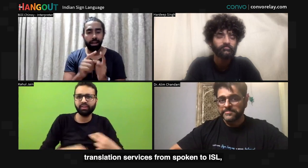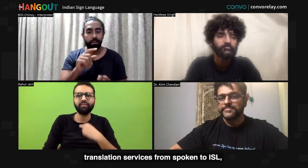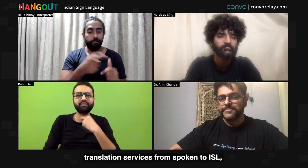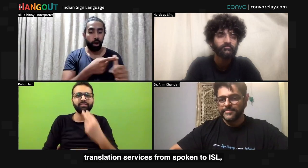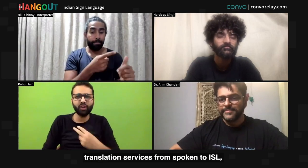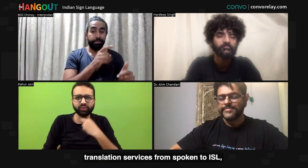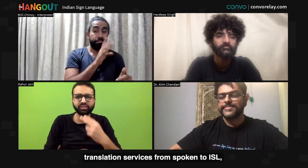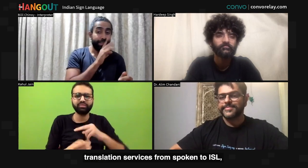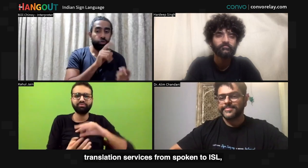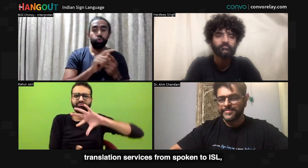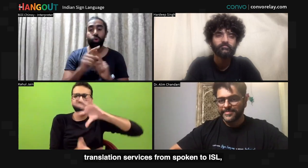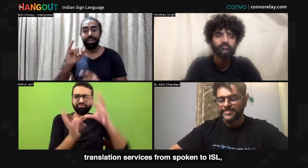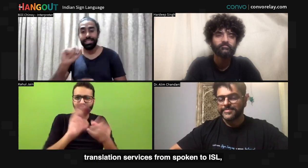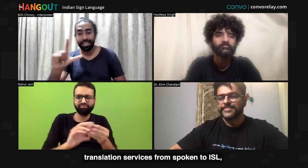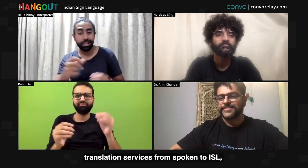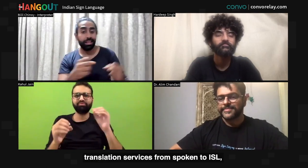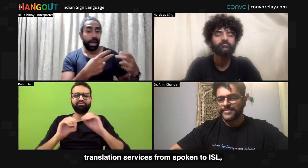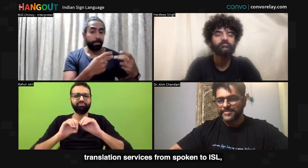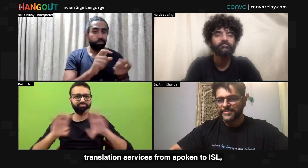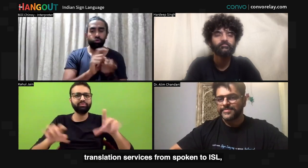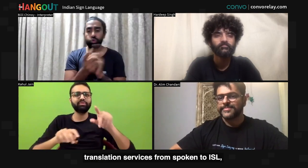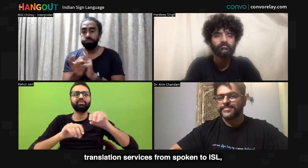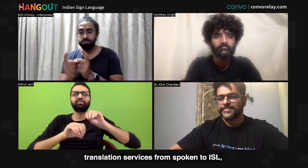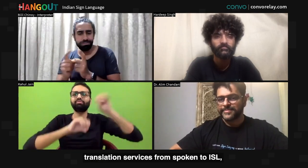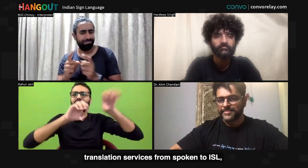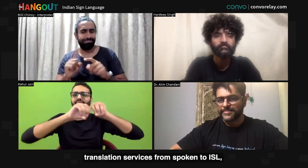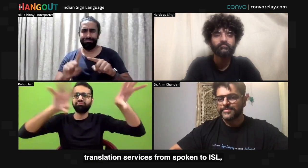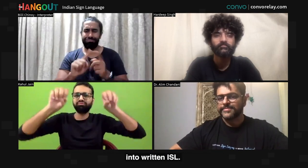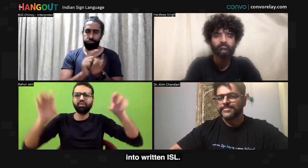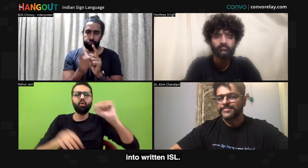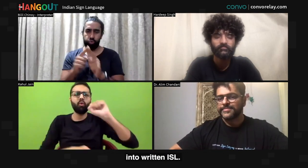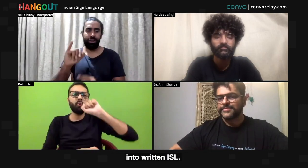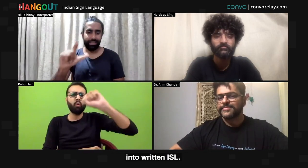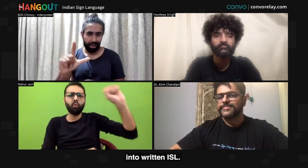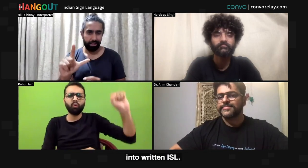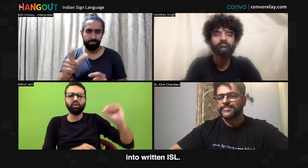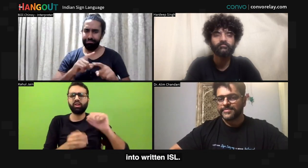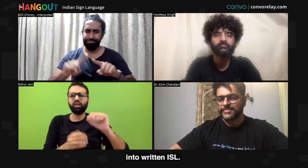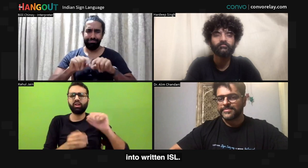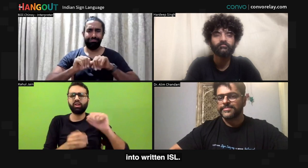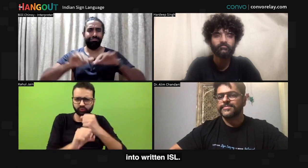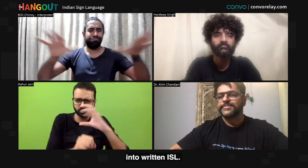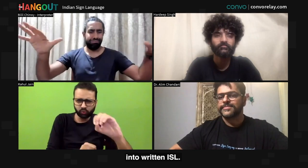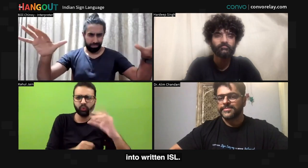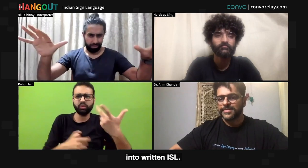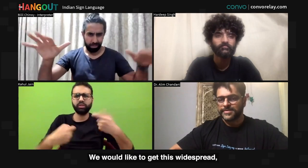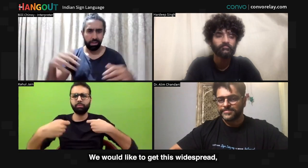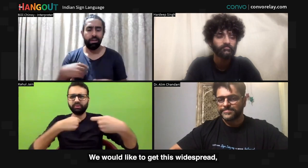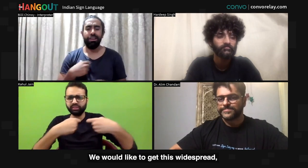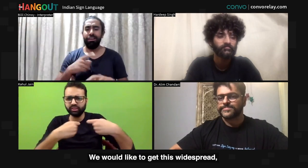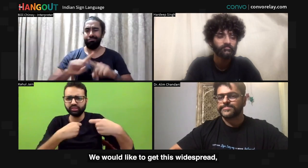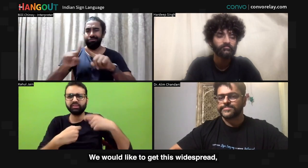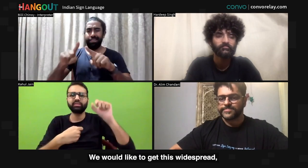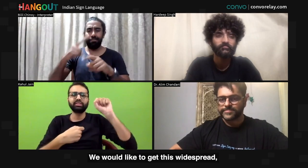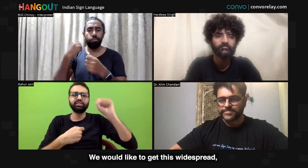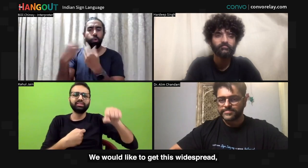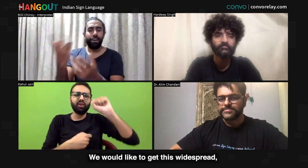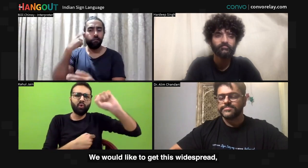translation services from spoken to ISL into written ISL. So we would like to get this widespread,